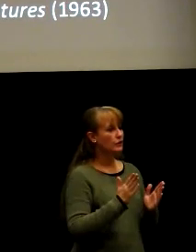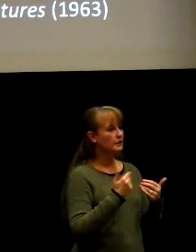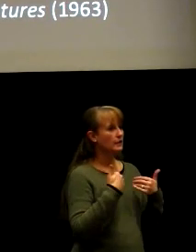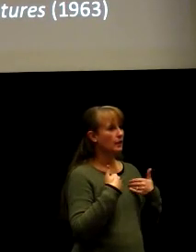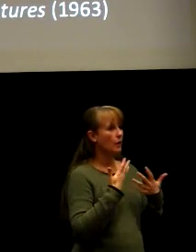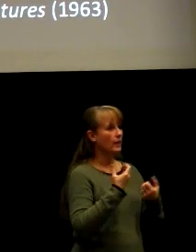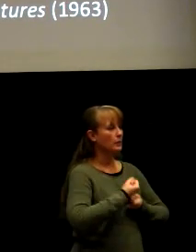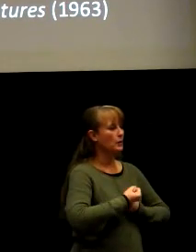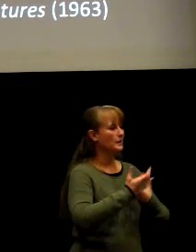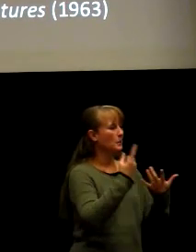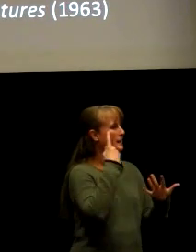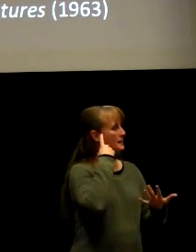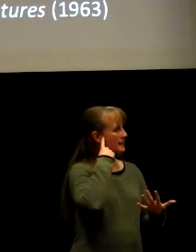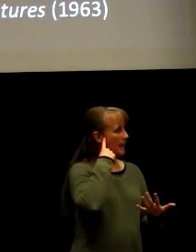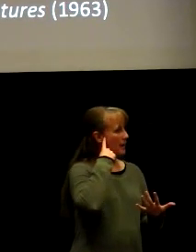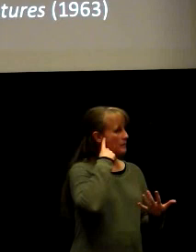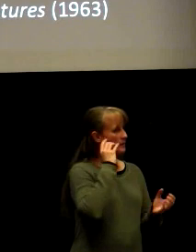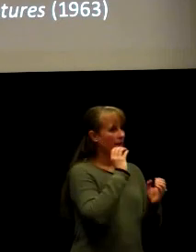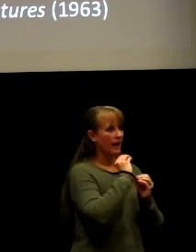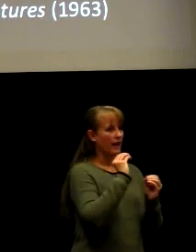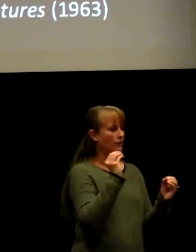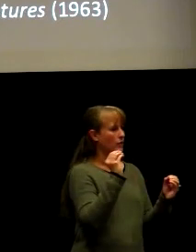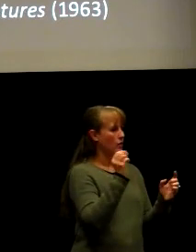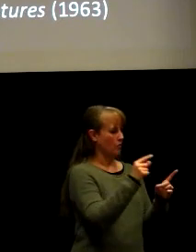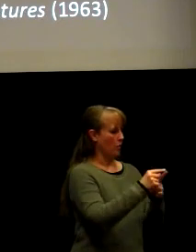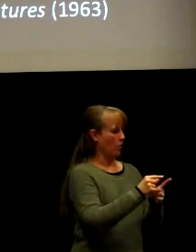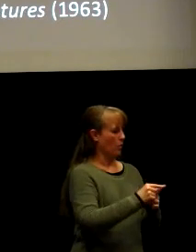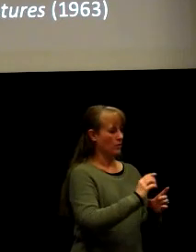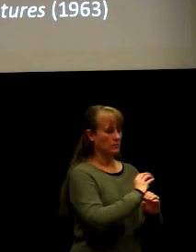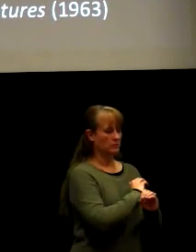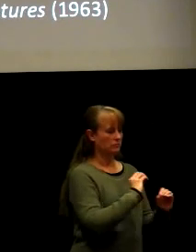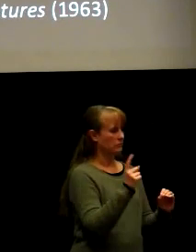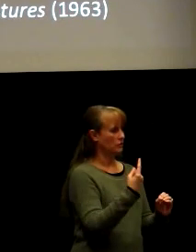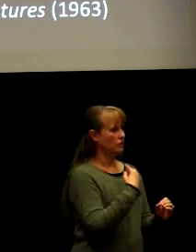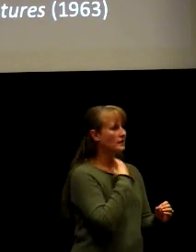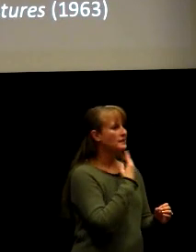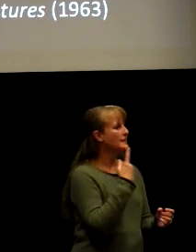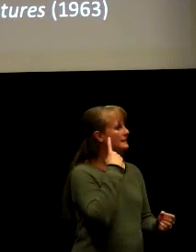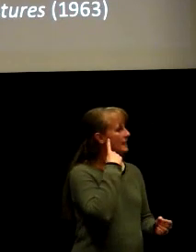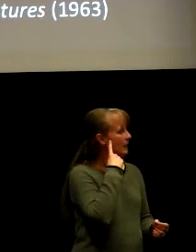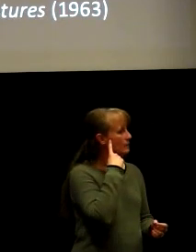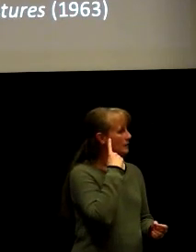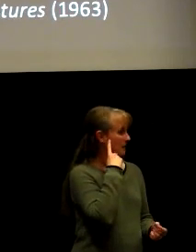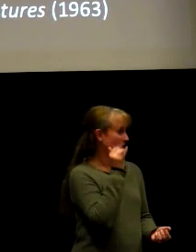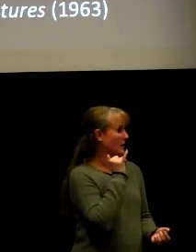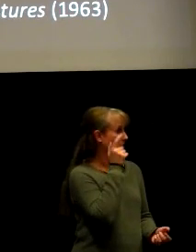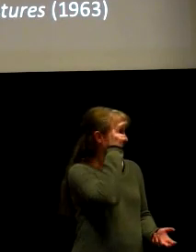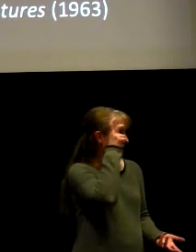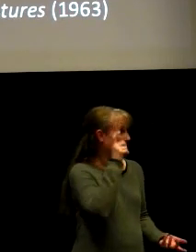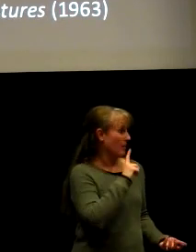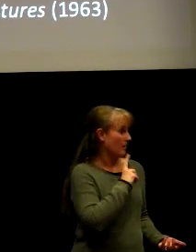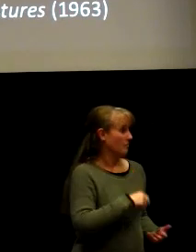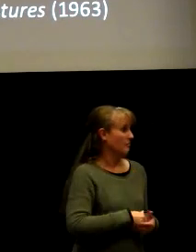have them express sounds that have absolutely no semantic meaning. And the effect is that it sounds like it's alien